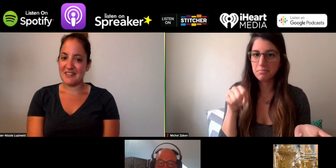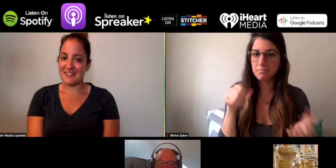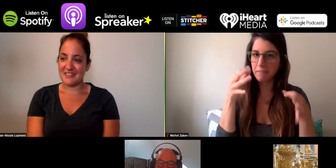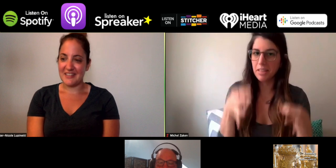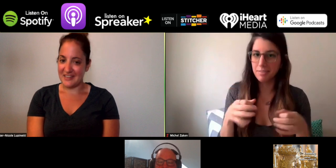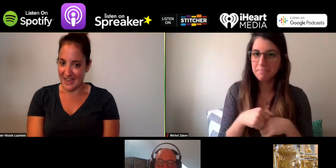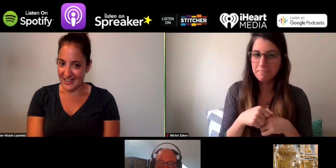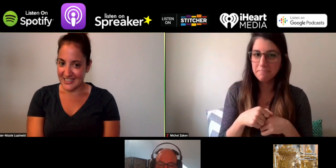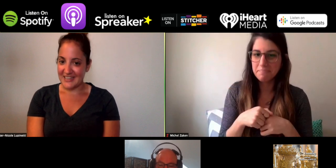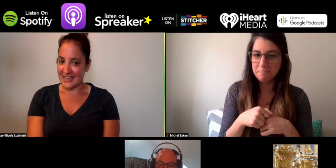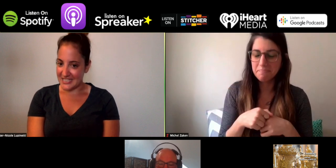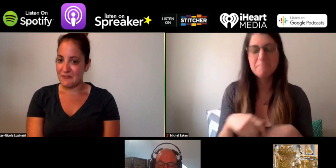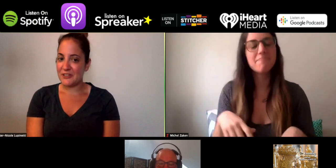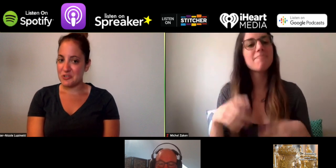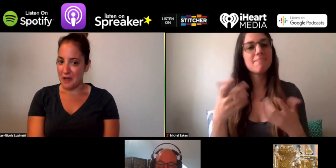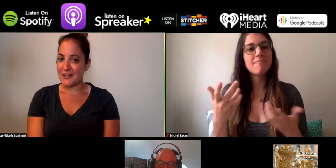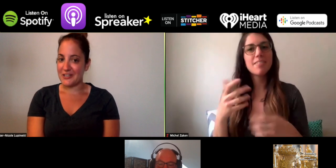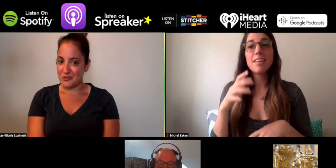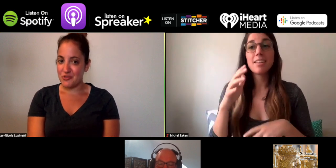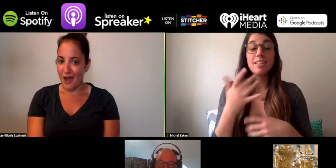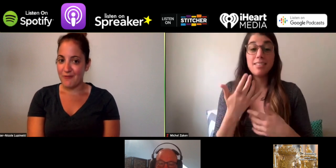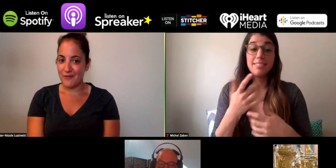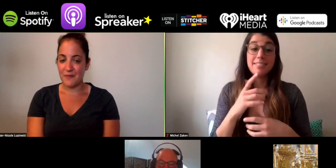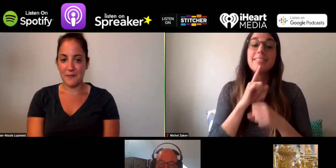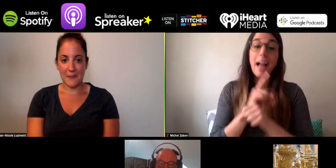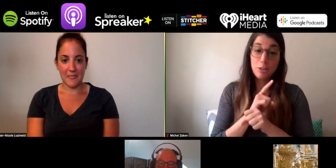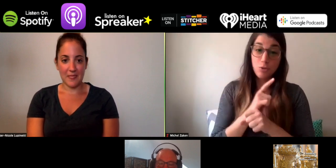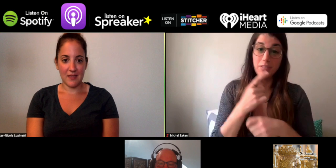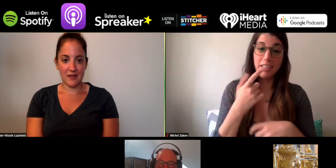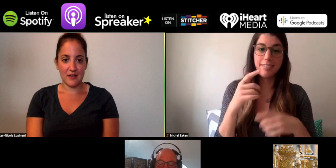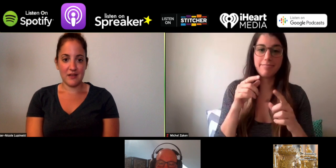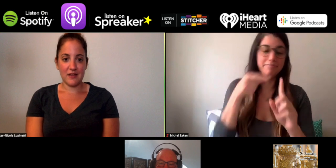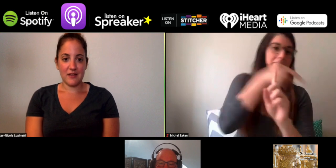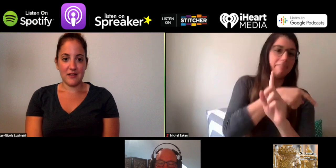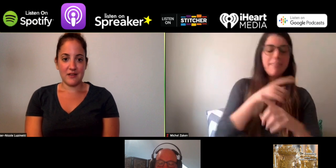I mean, yes, I can definitely drive. I do drive.